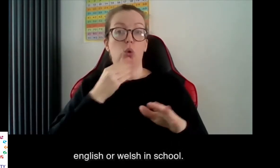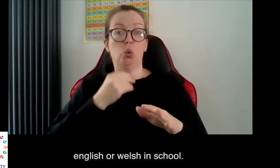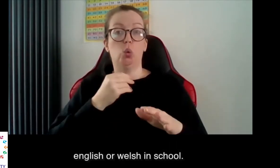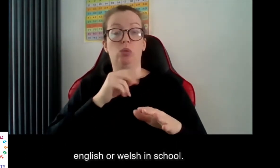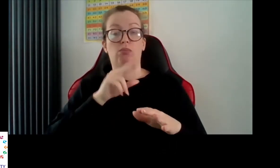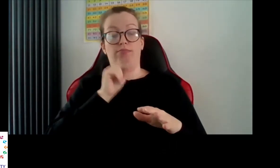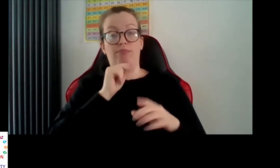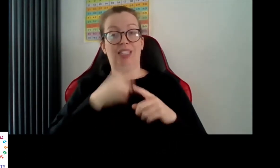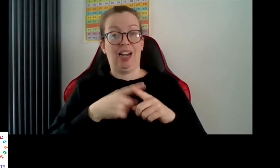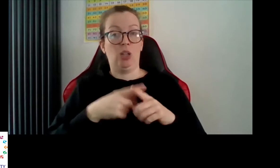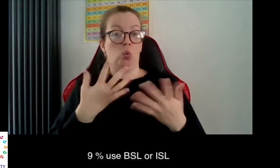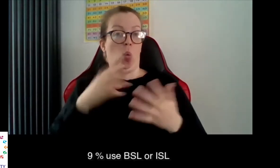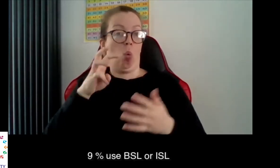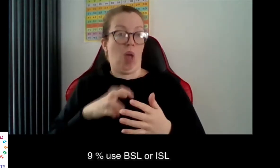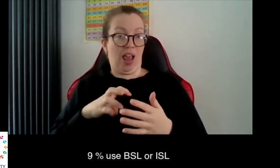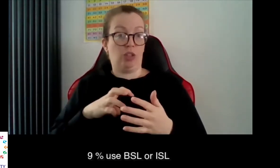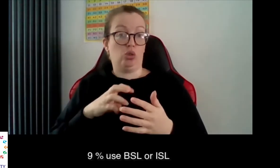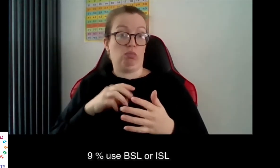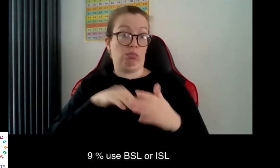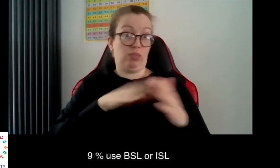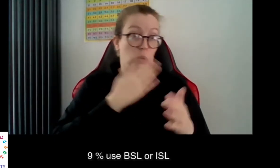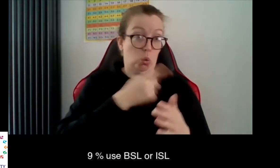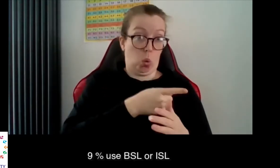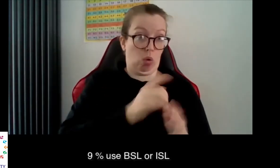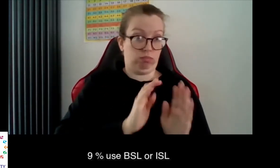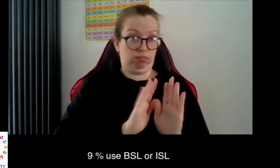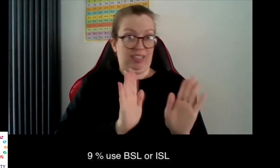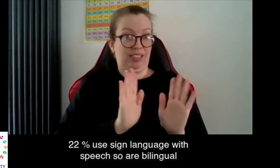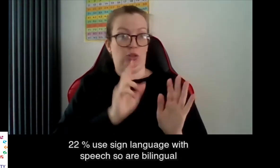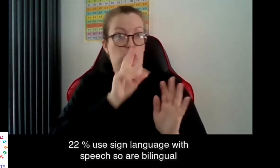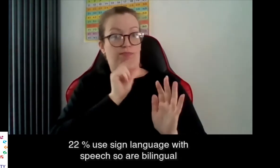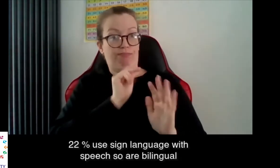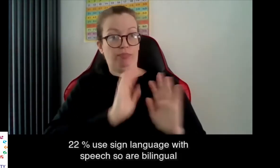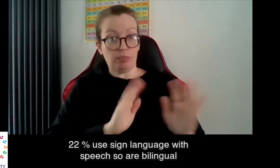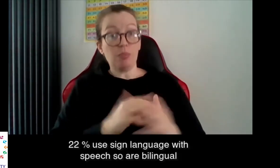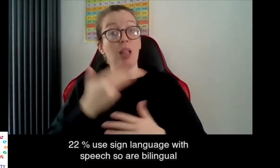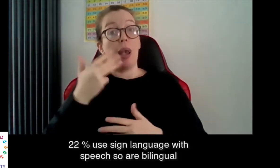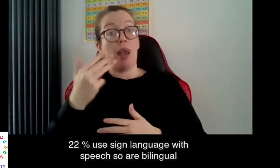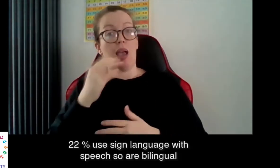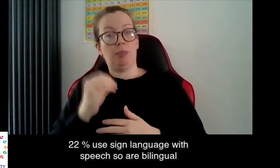school. 9% use BSL or ISL.